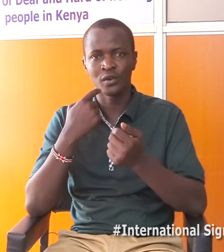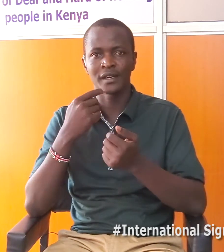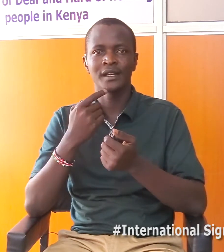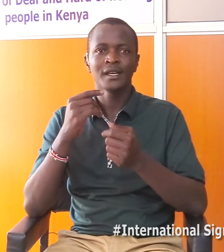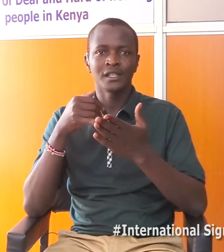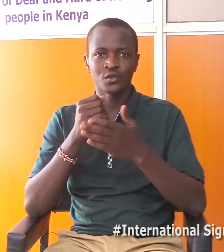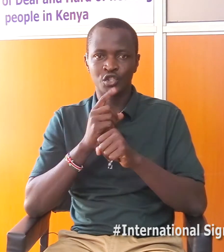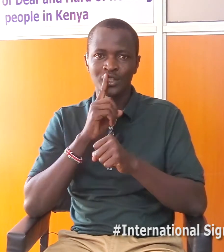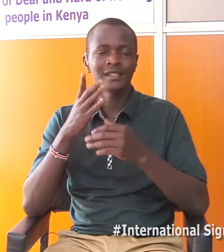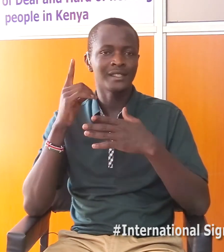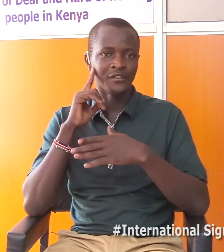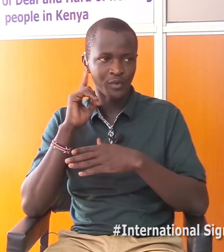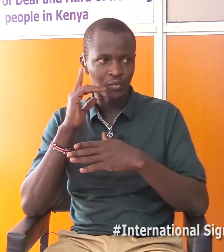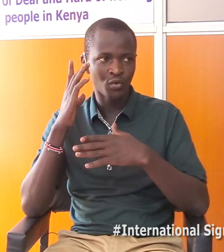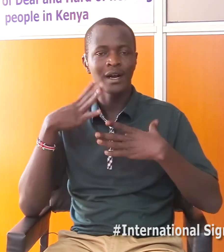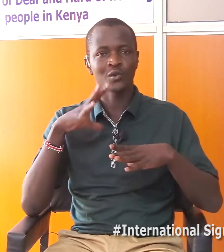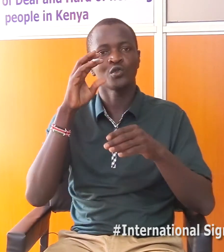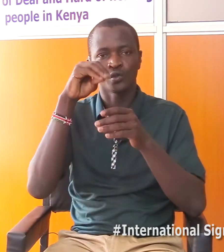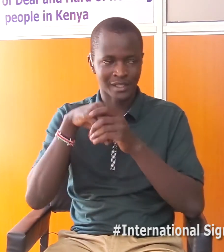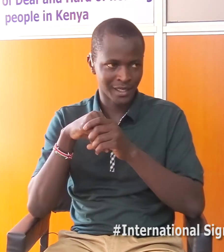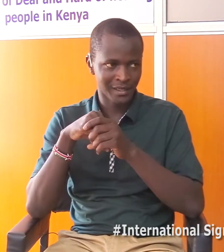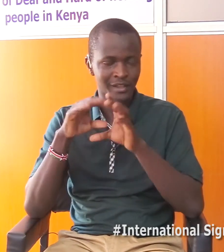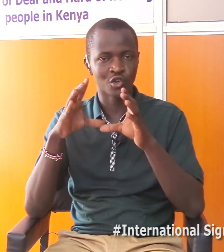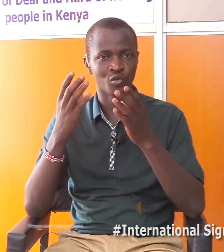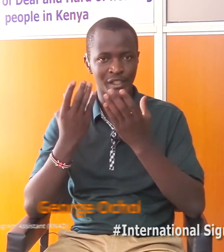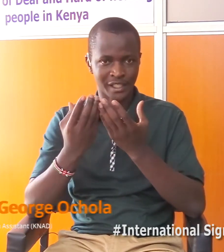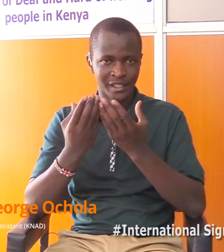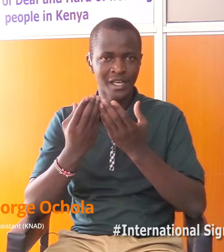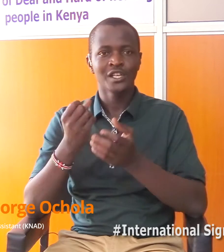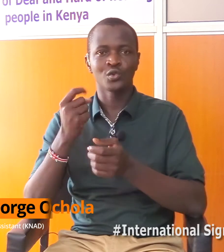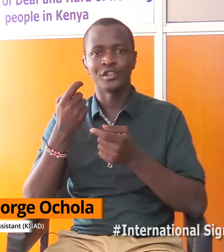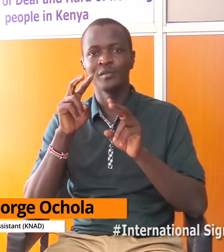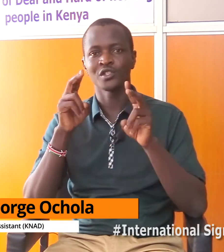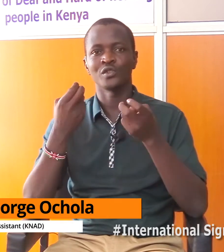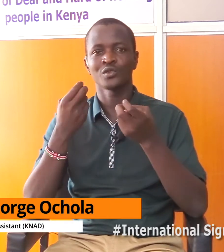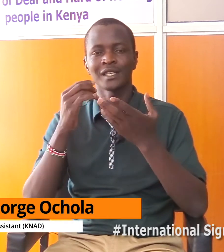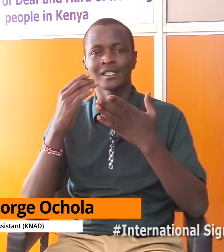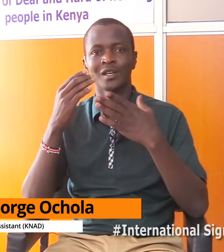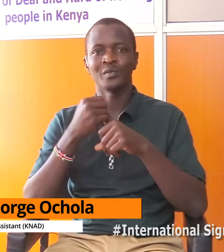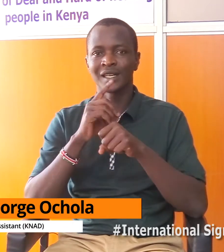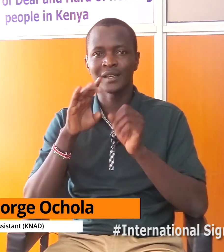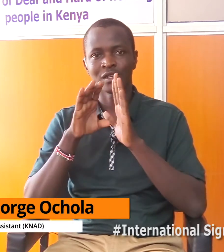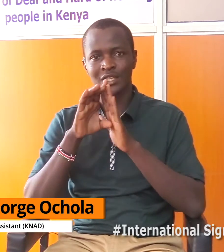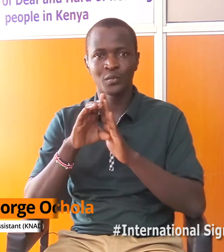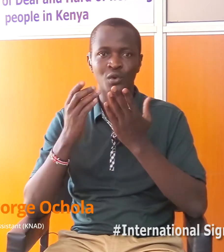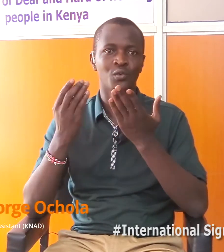are, is to ensure that these deaf people are also inside the community. So the theme is to ensure that make, like, for example, when